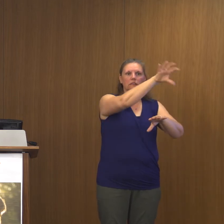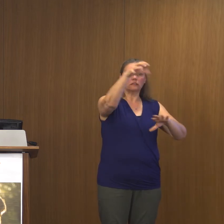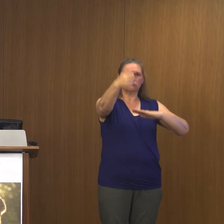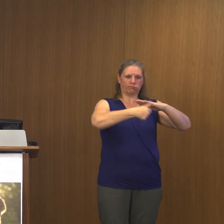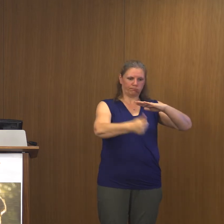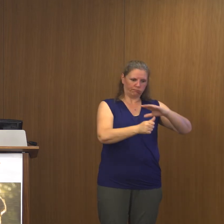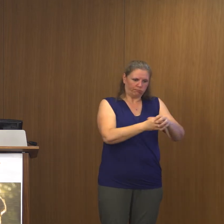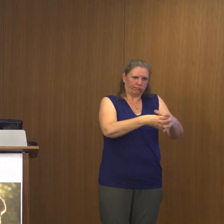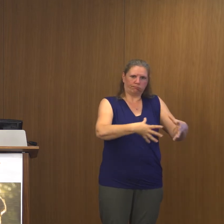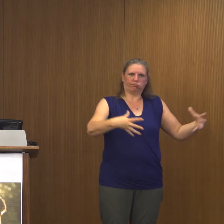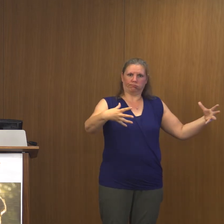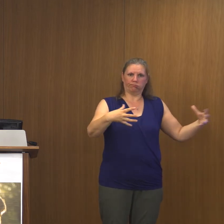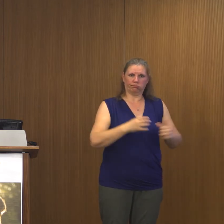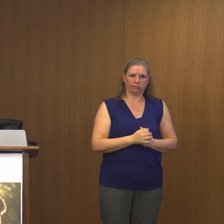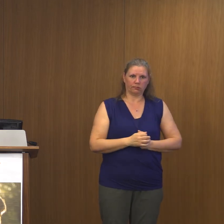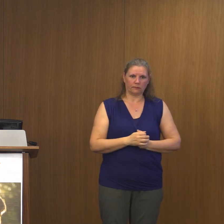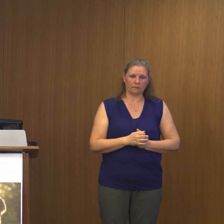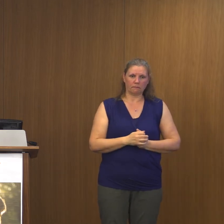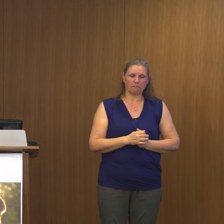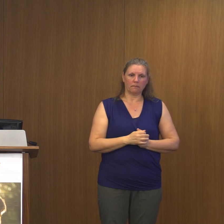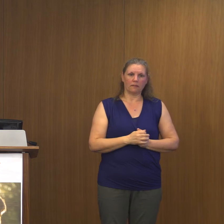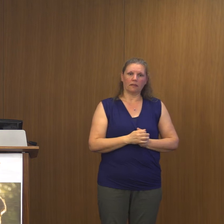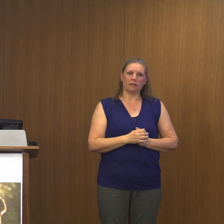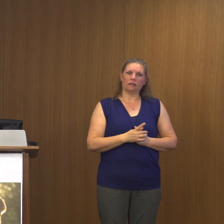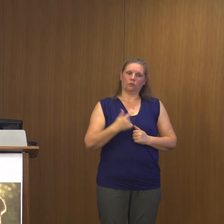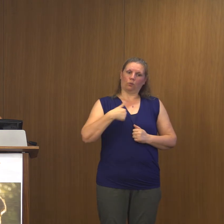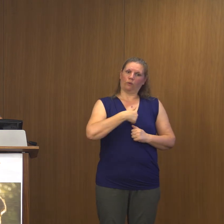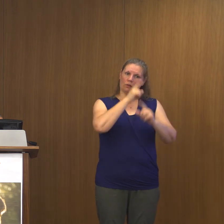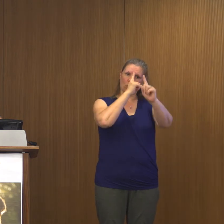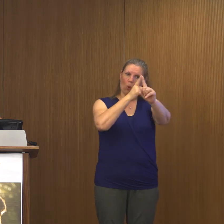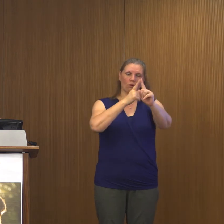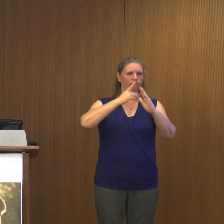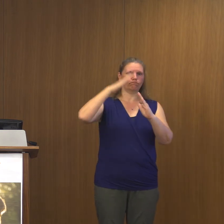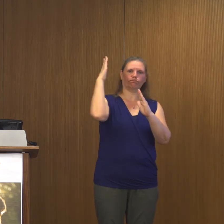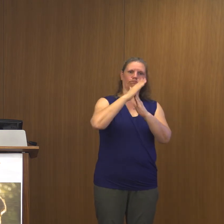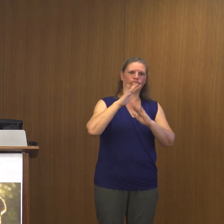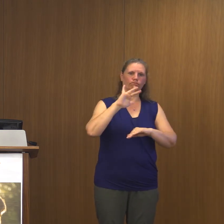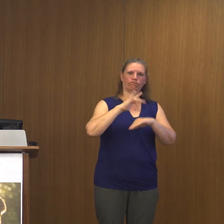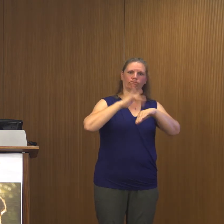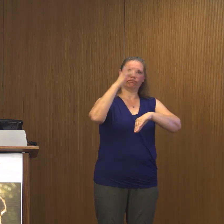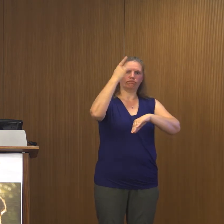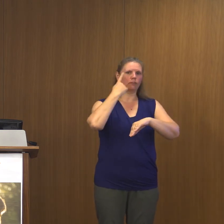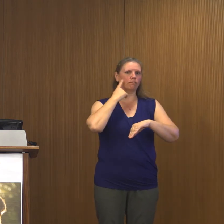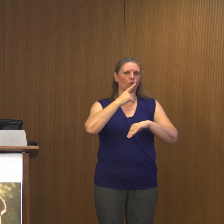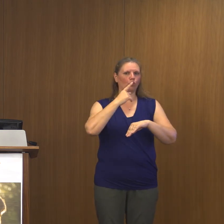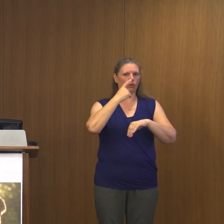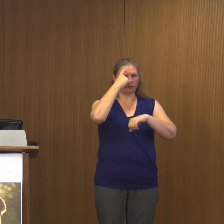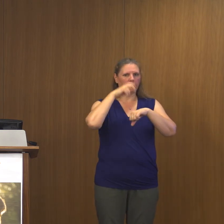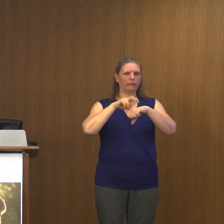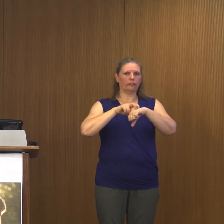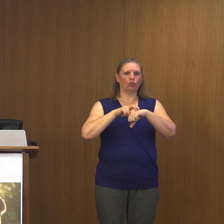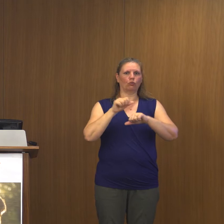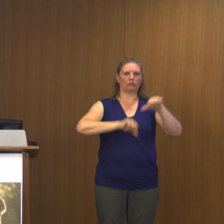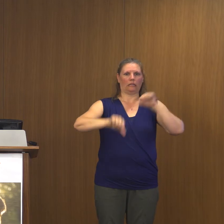trainees. We try to develop, to have excellence in developmental neuroscience research, with a focus on what are